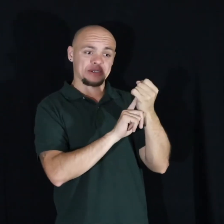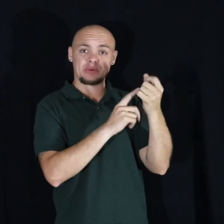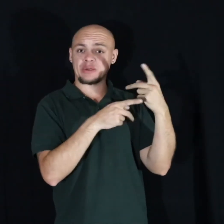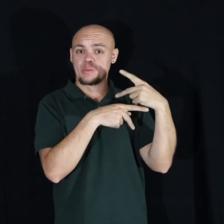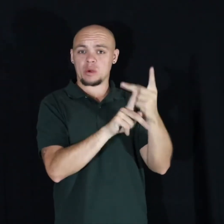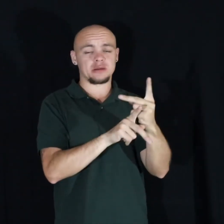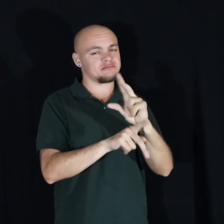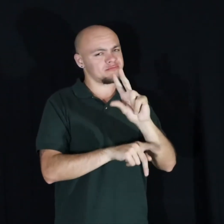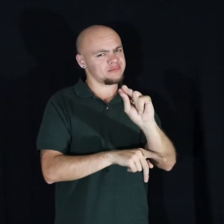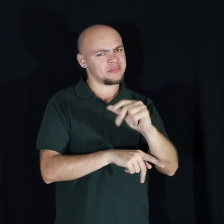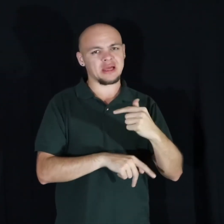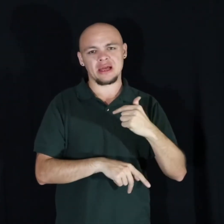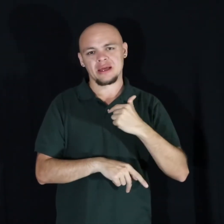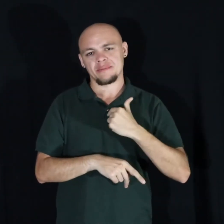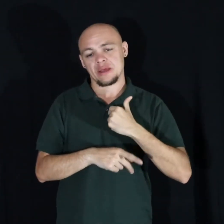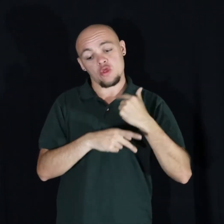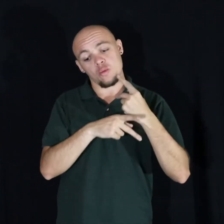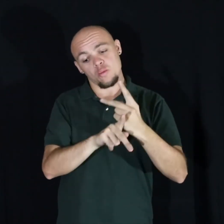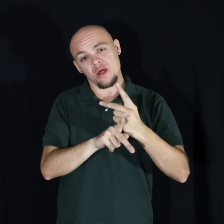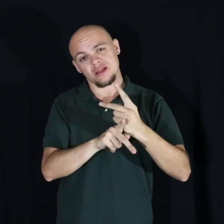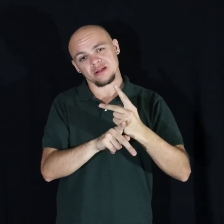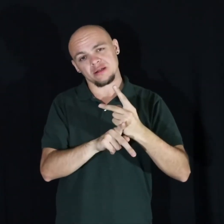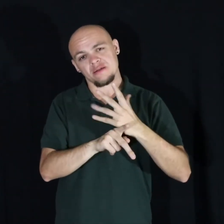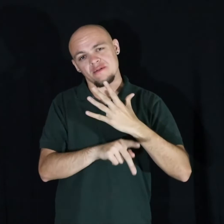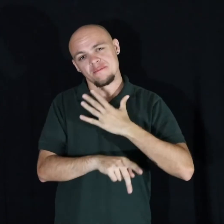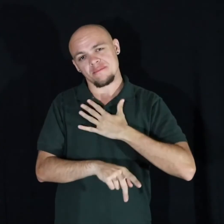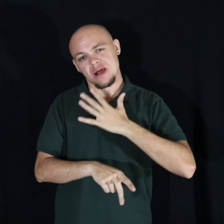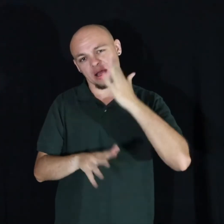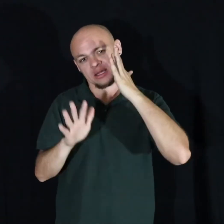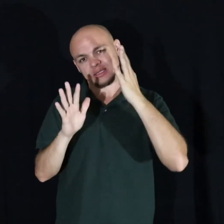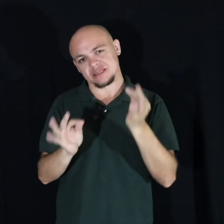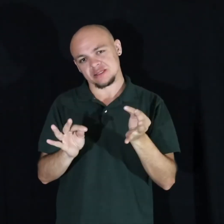but rather the product of my decisions.